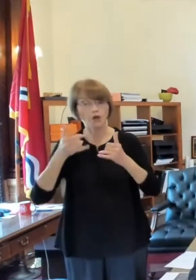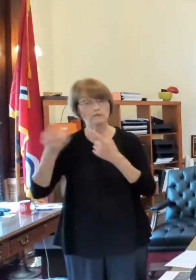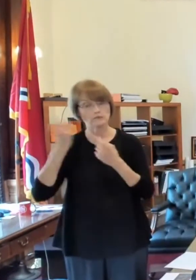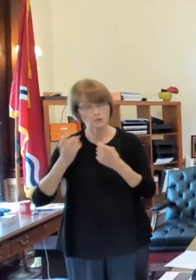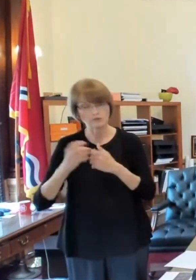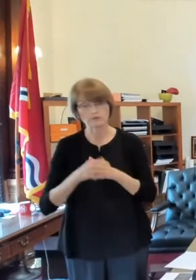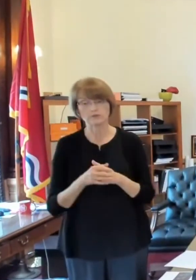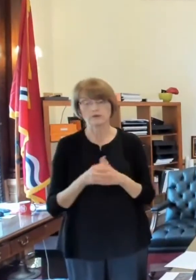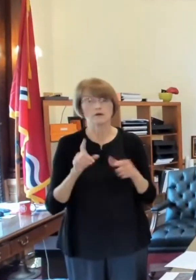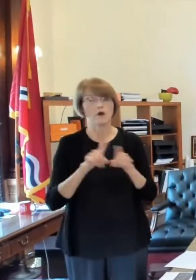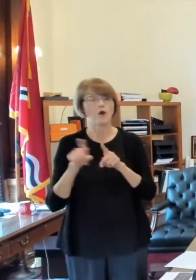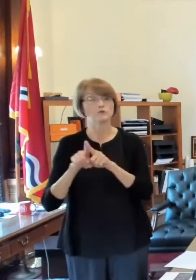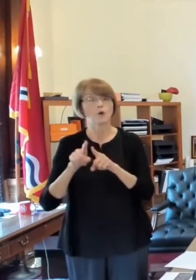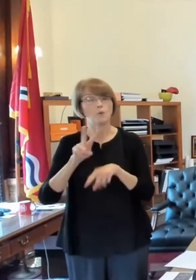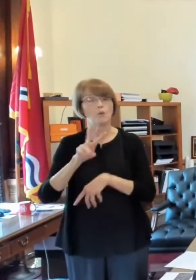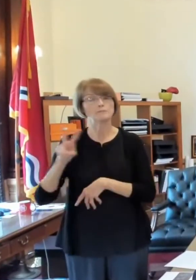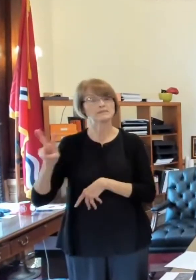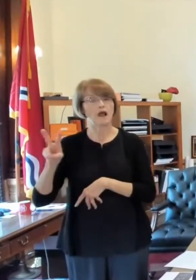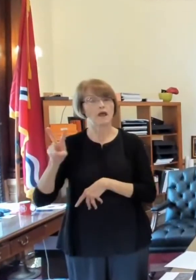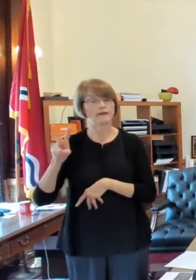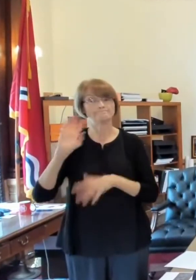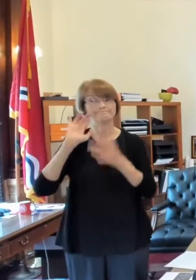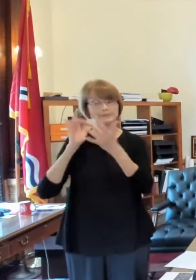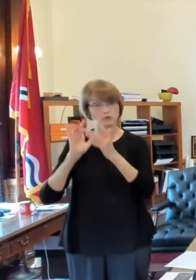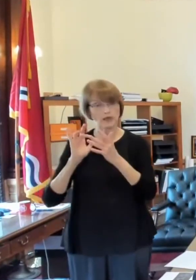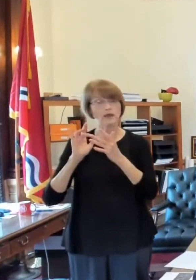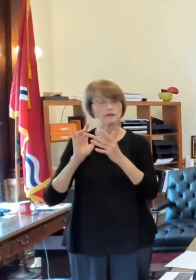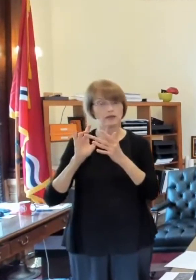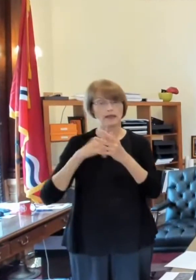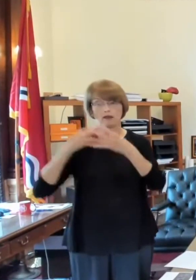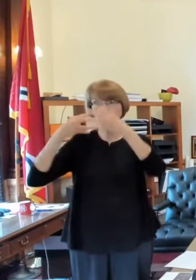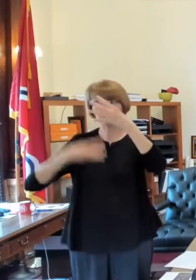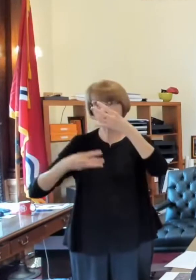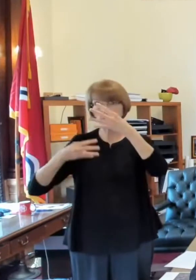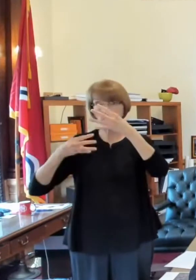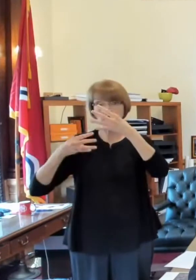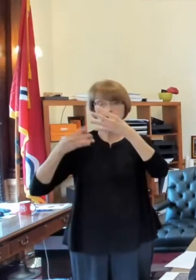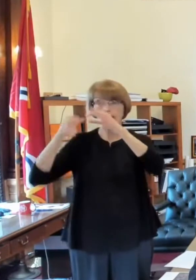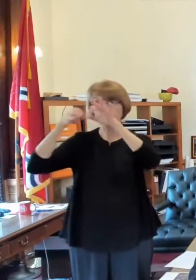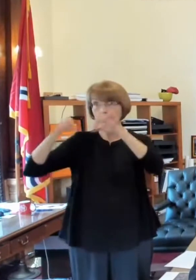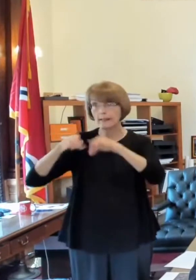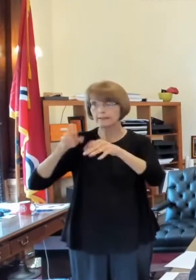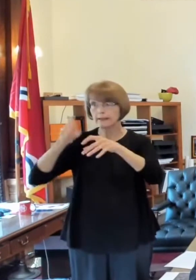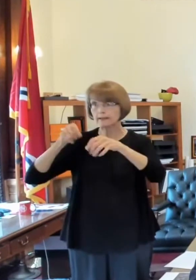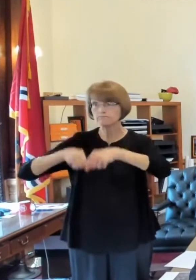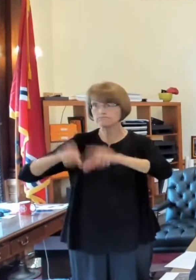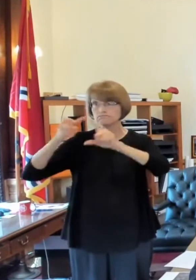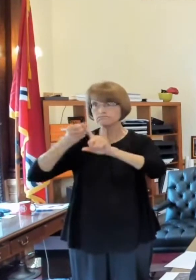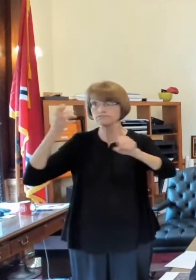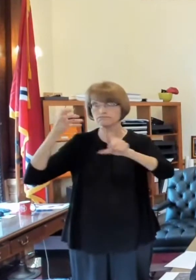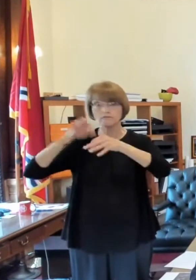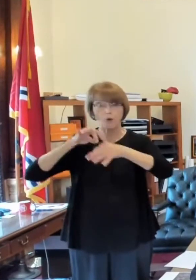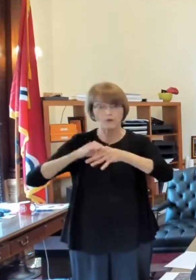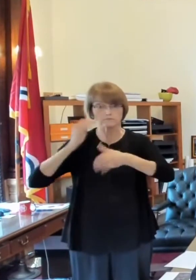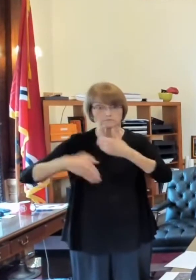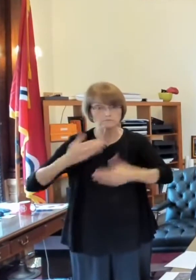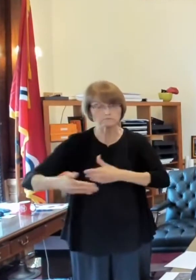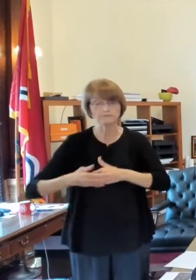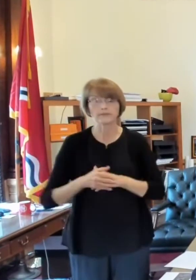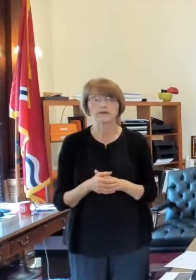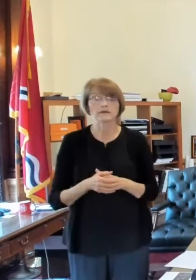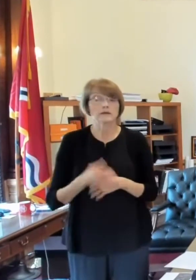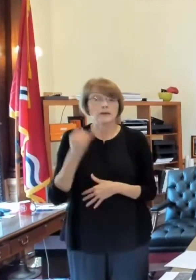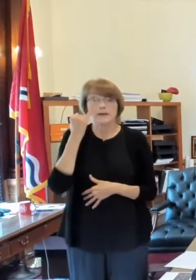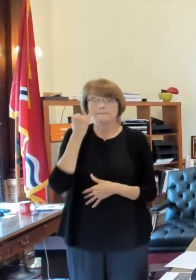questions link that's posted on our website that gives kind of general information about voting. There's also, say some voter is